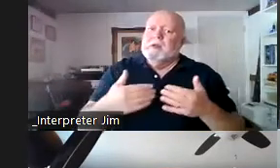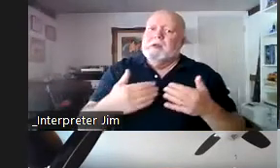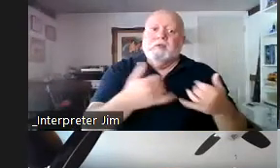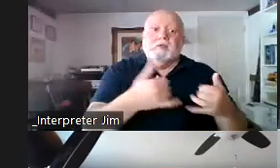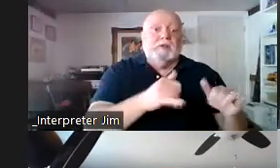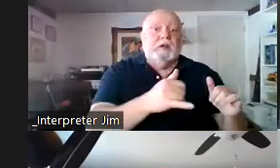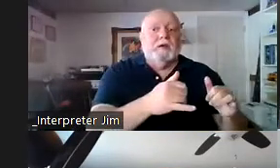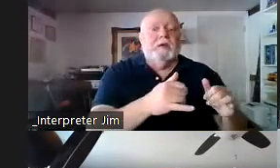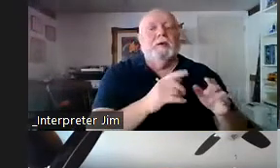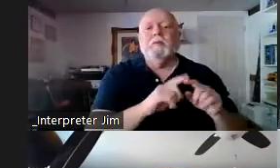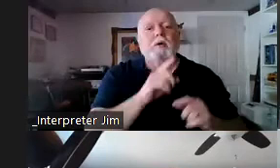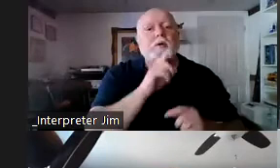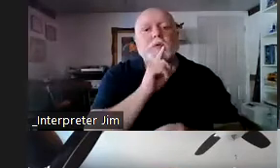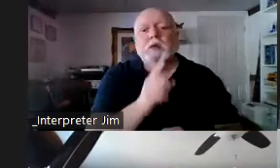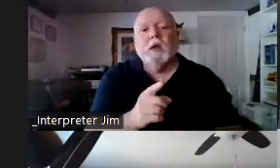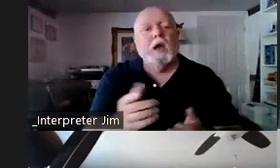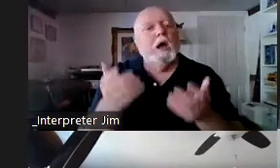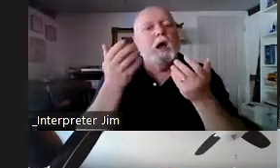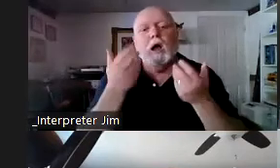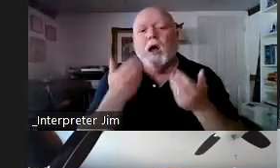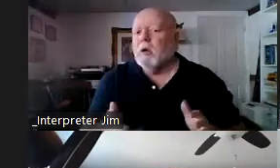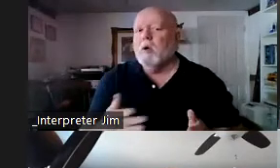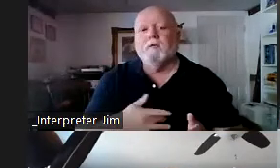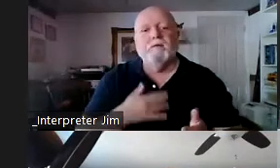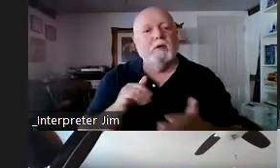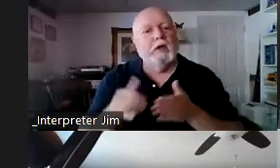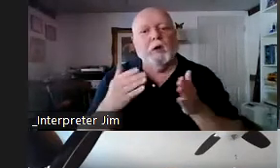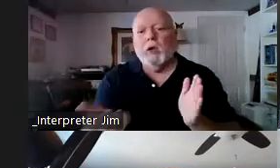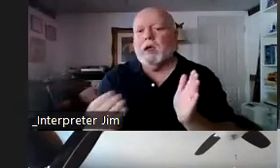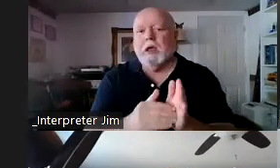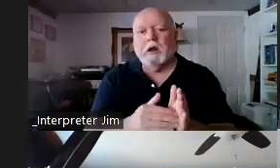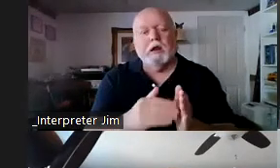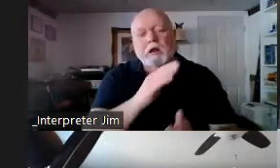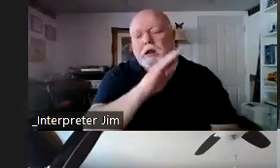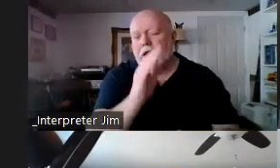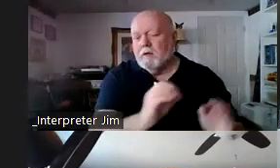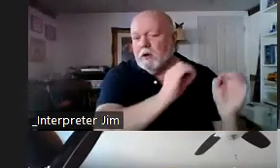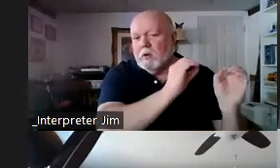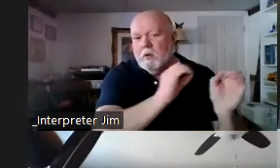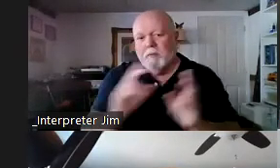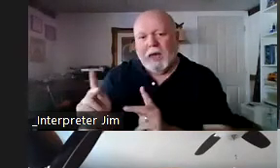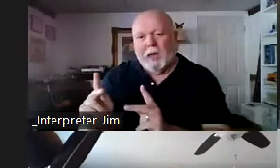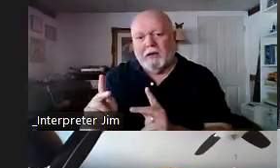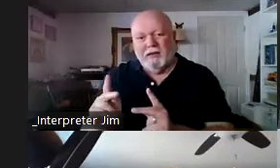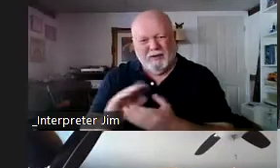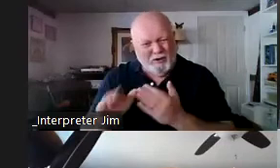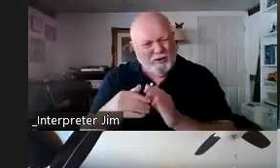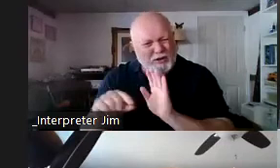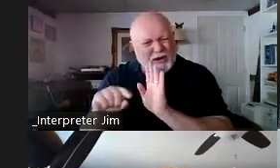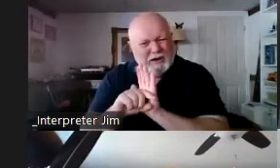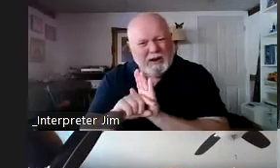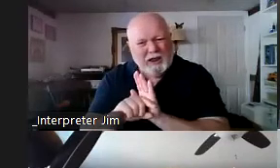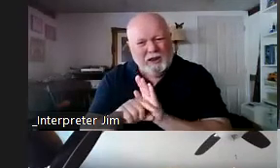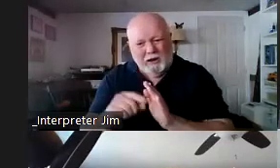want to feel that way again. So for me, the way I don't go back to that, even that negative self-talk, is